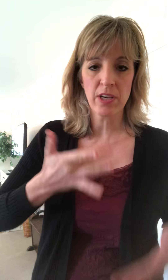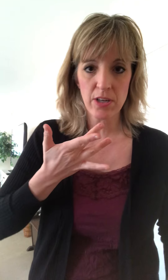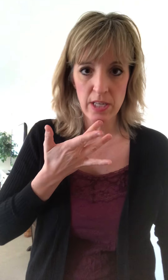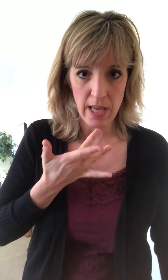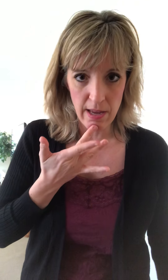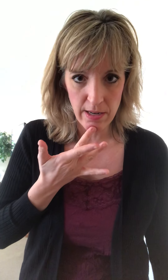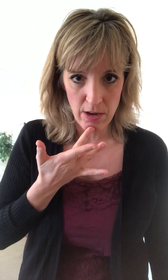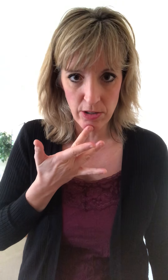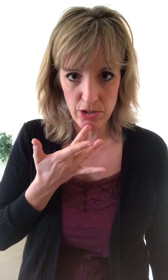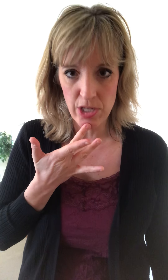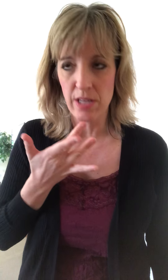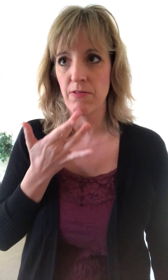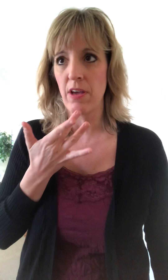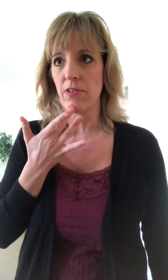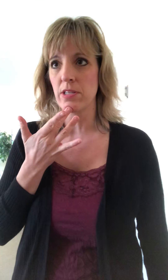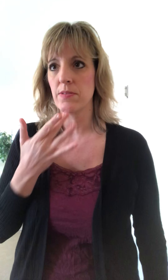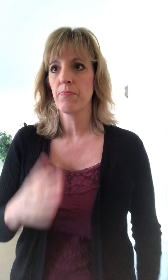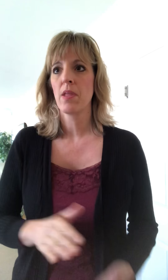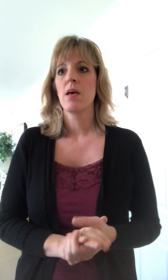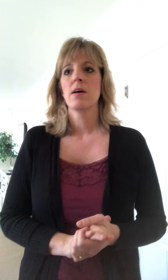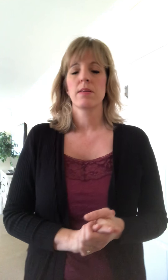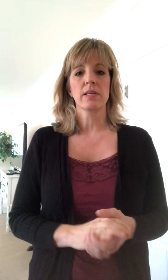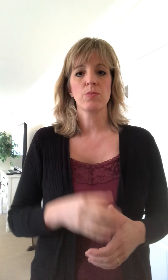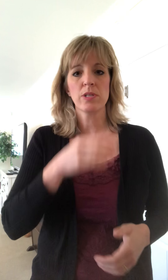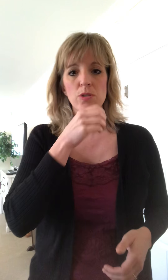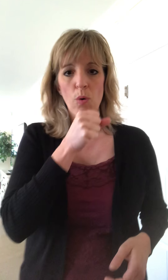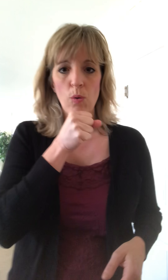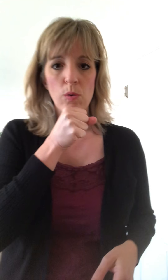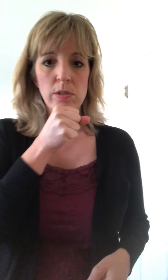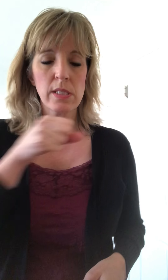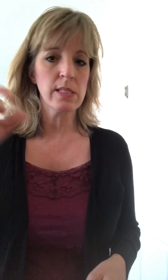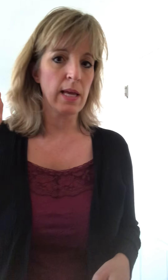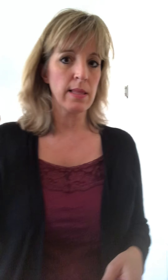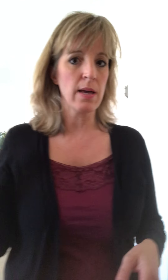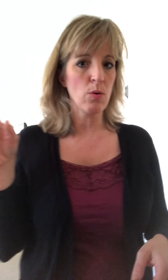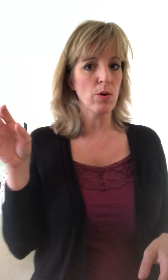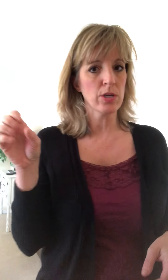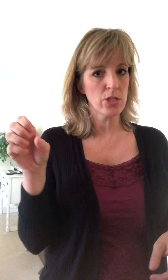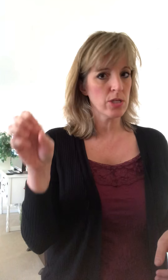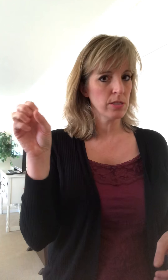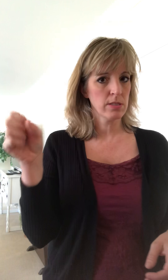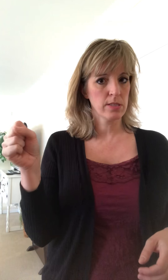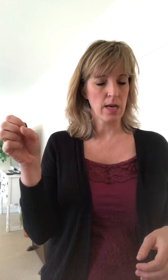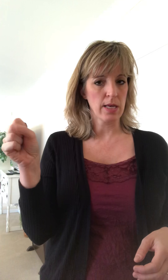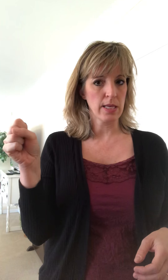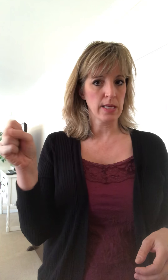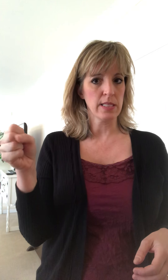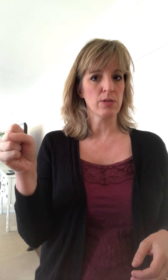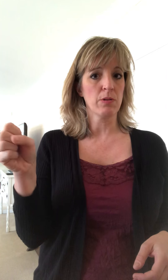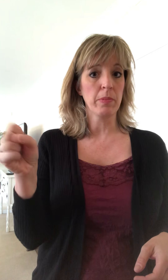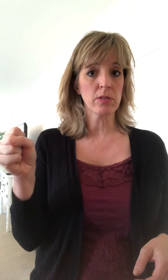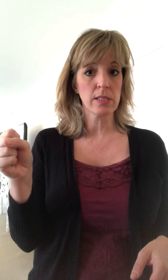finger again on your chin, favorite. The next one is old. It's like that orange sign that I did, or the milk